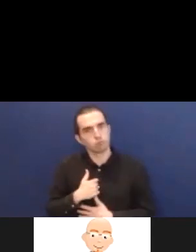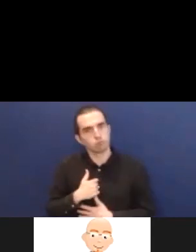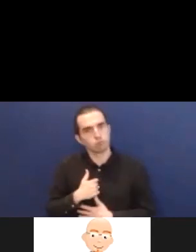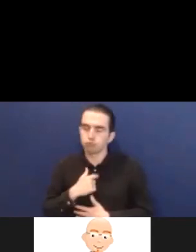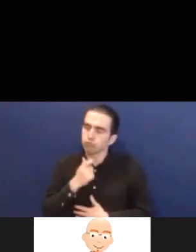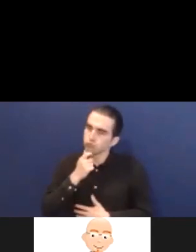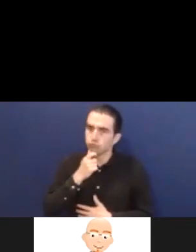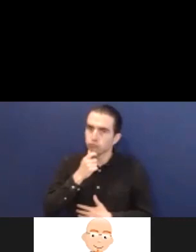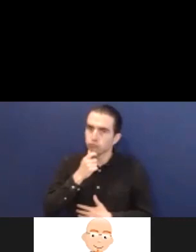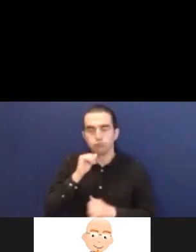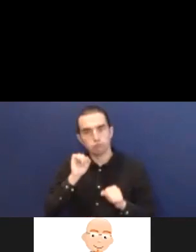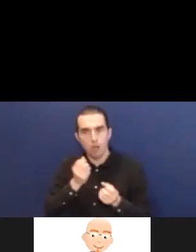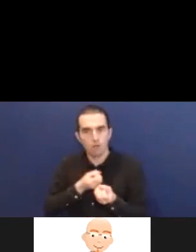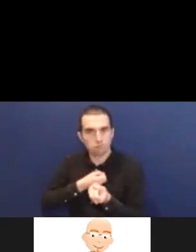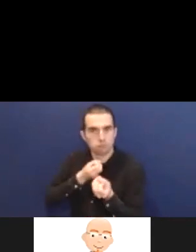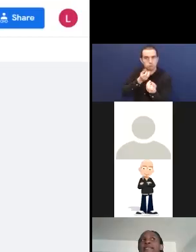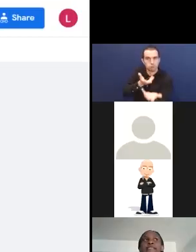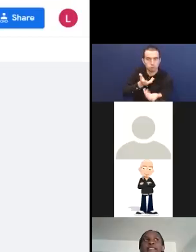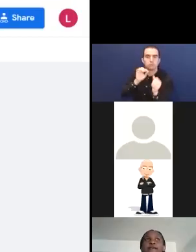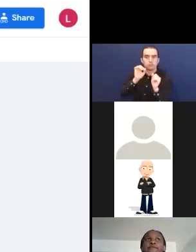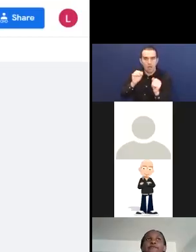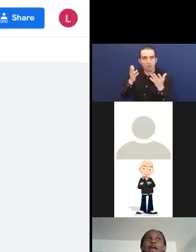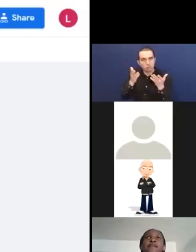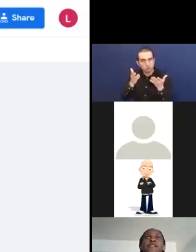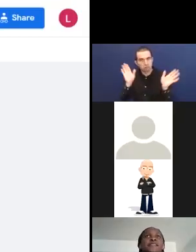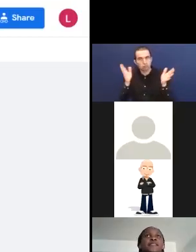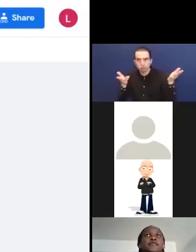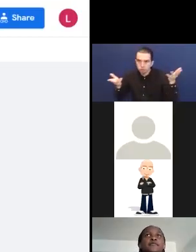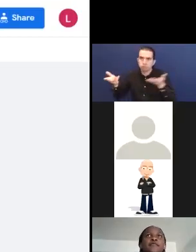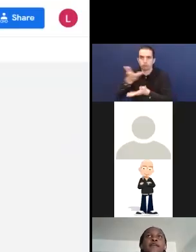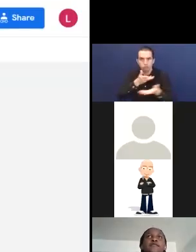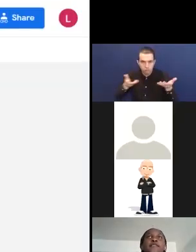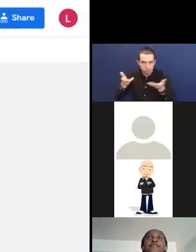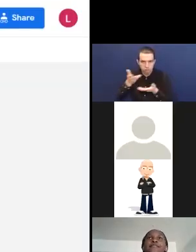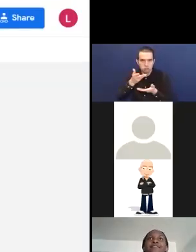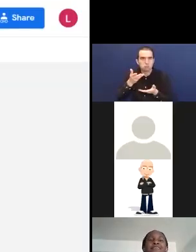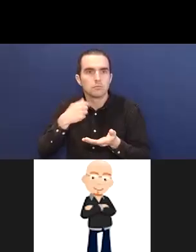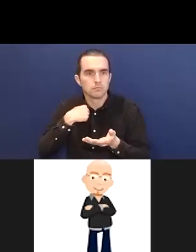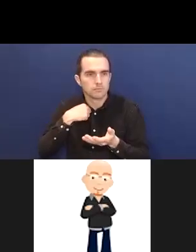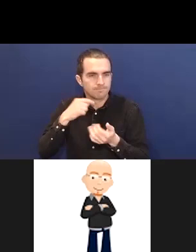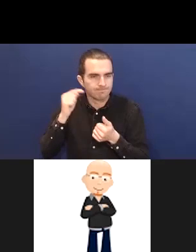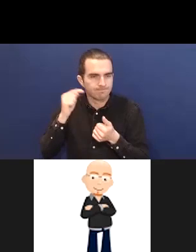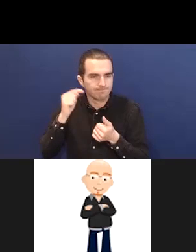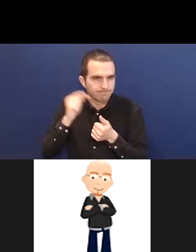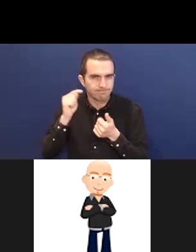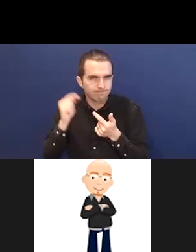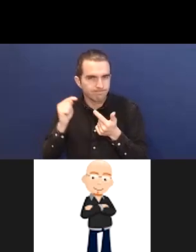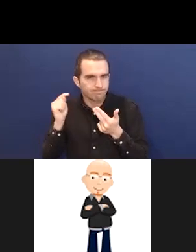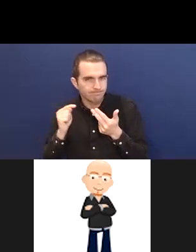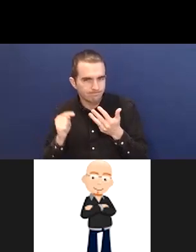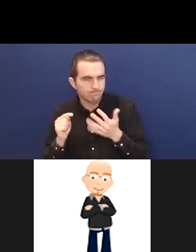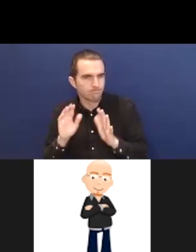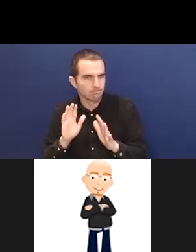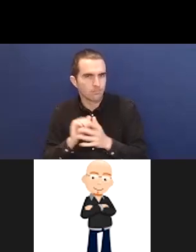through some of the key pointers in safeguarding children with disabilities